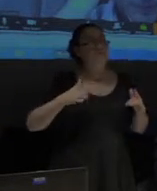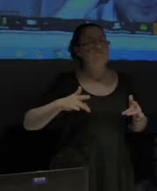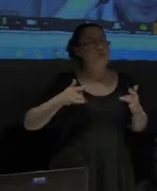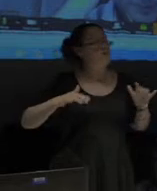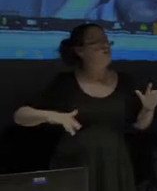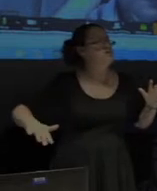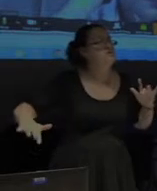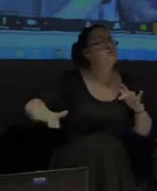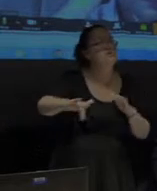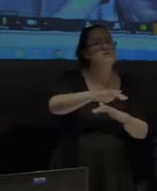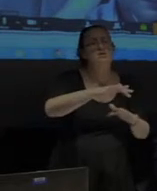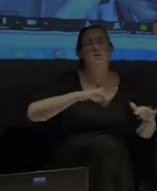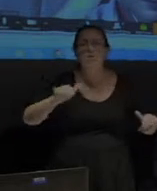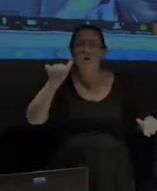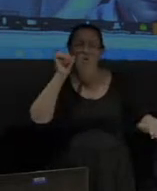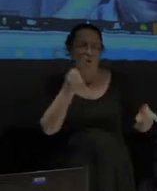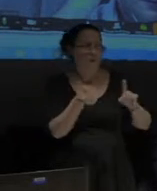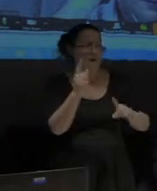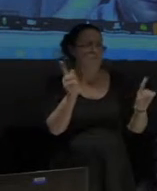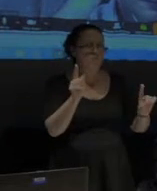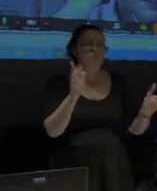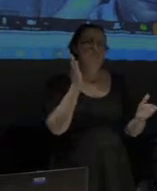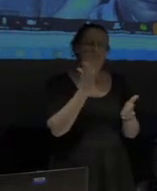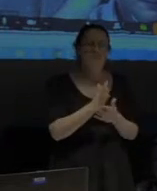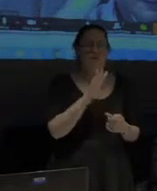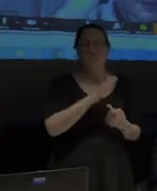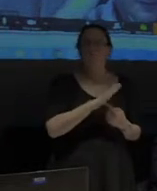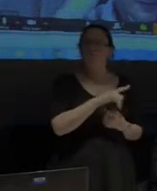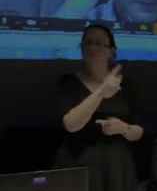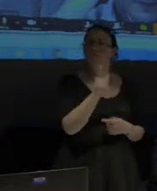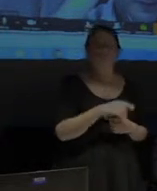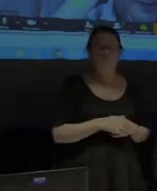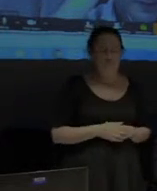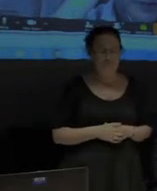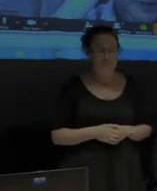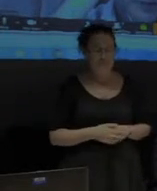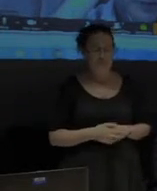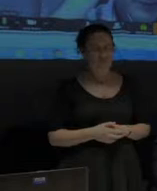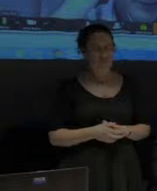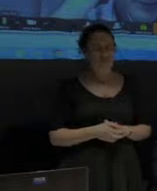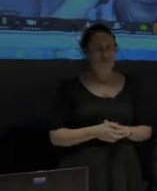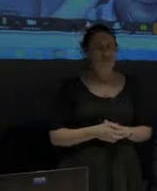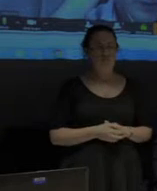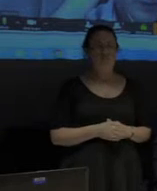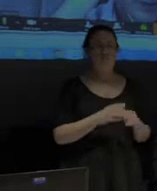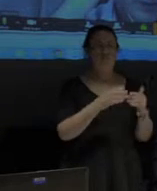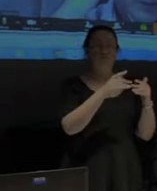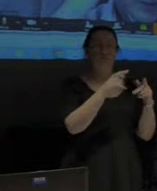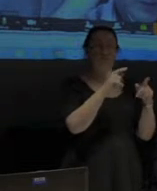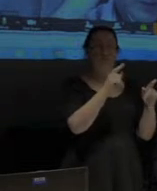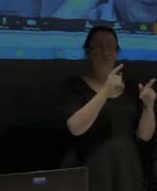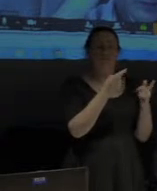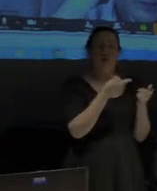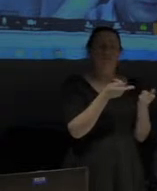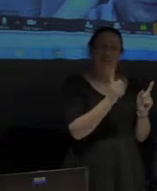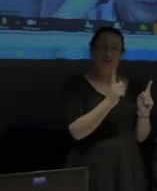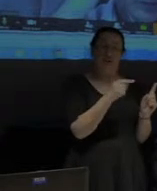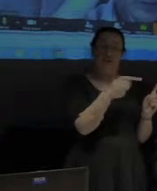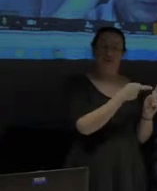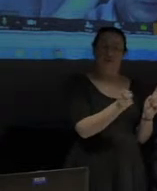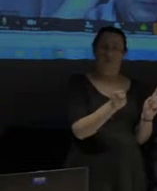also important for leaders to make sure that managers are held accountable, that